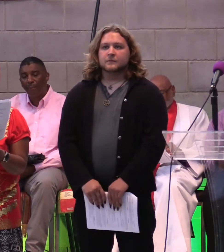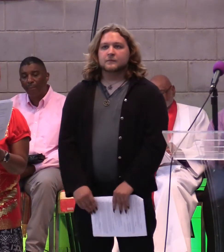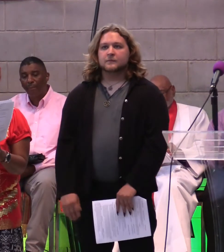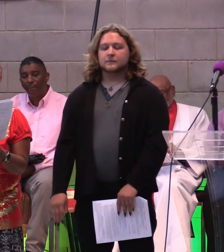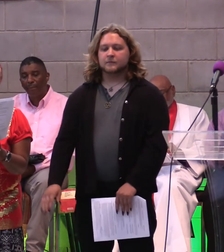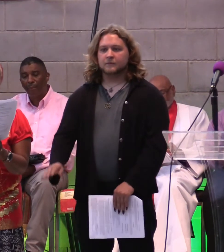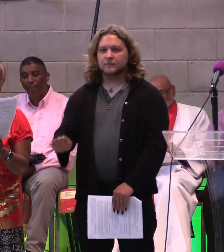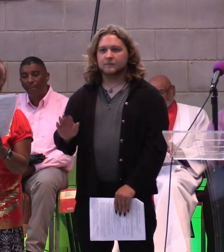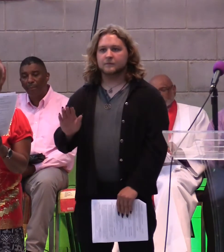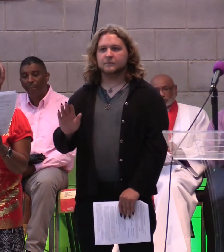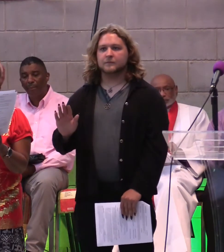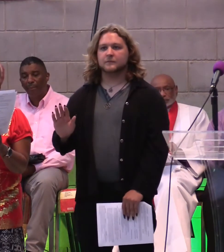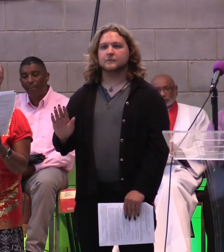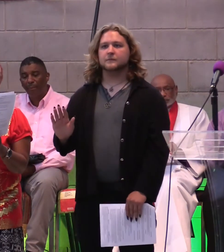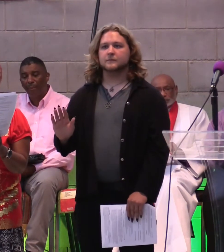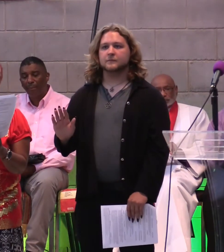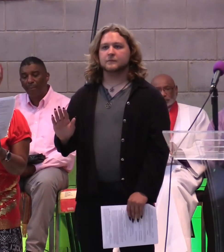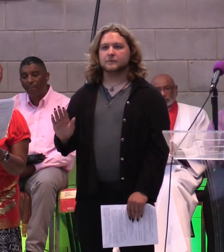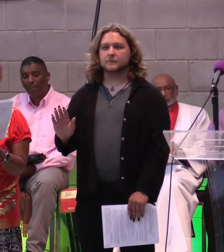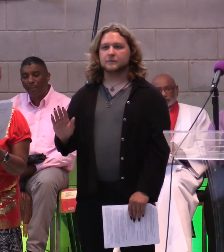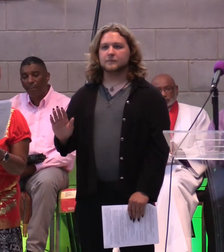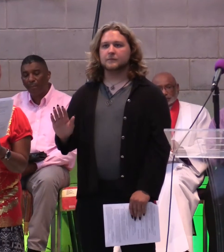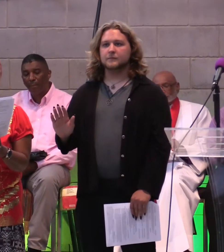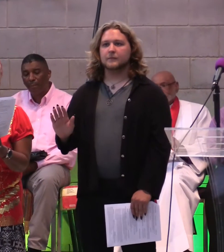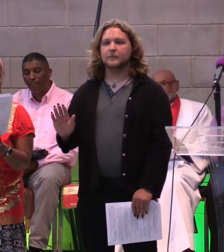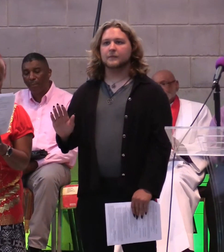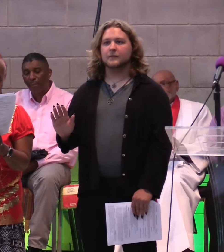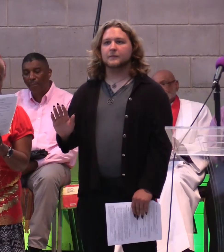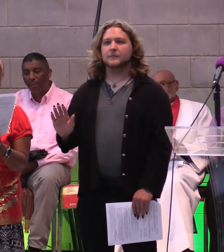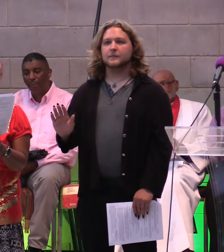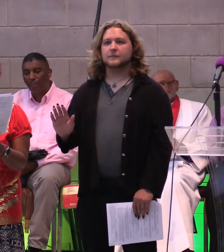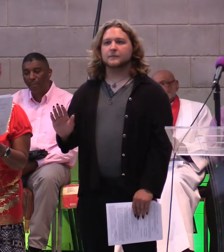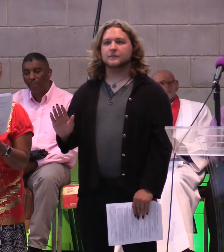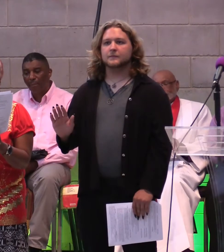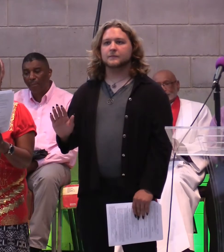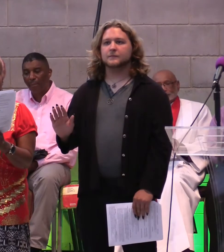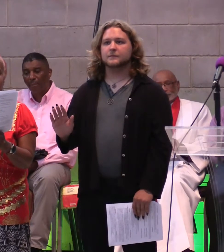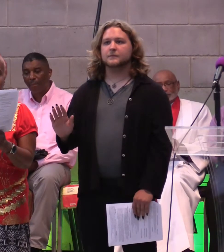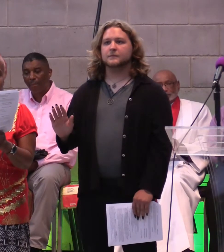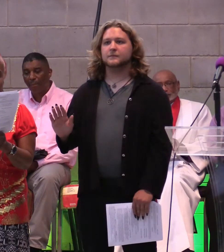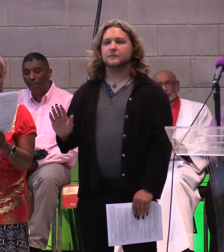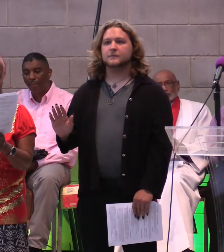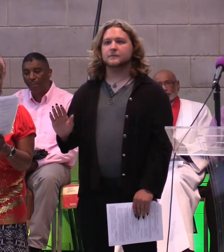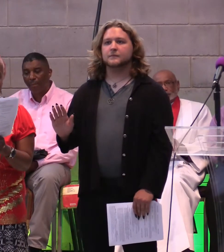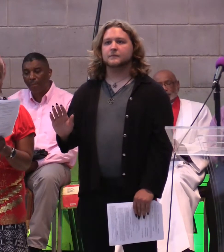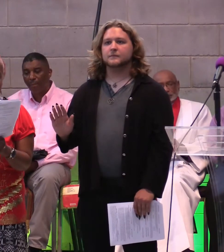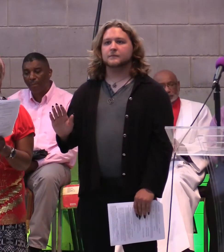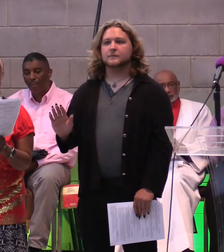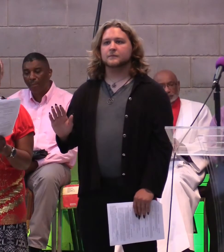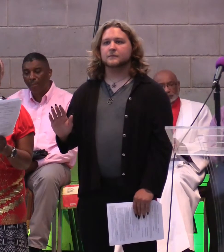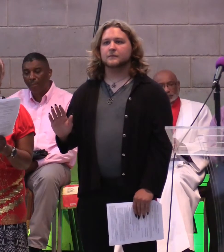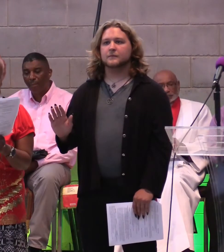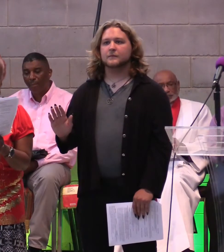air, to secrets whispered by the wind in the hemlocks, the first cry of the newborn joining the world, and